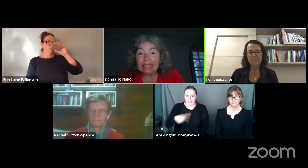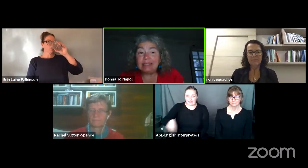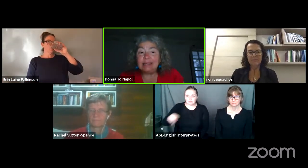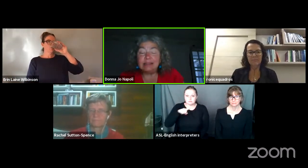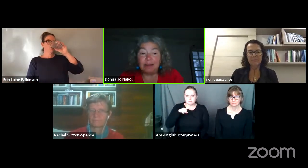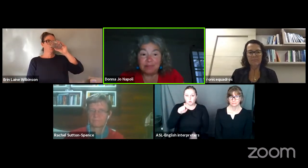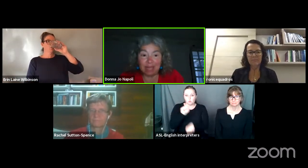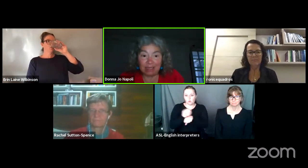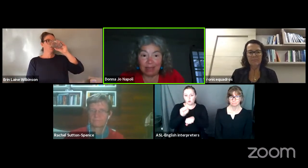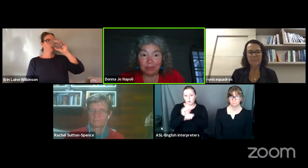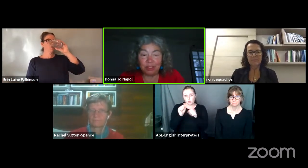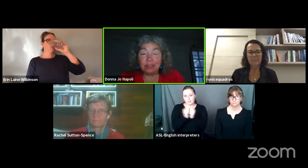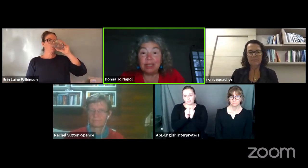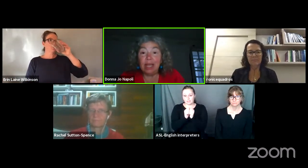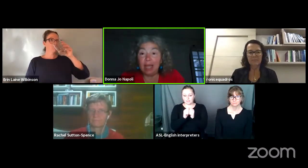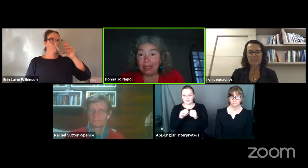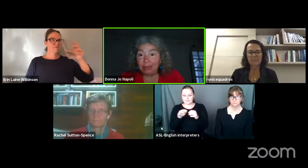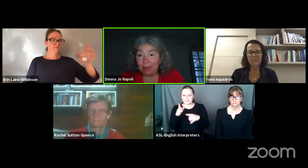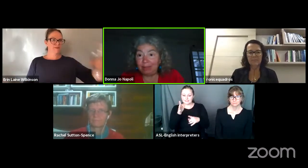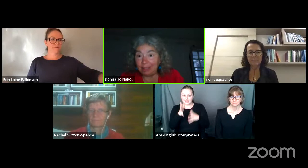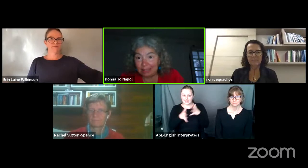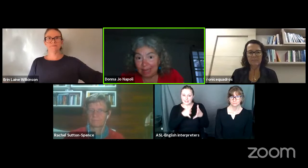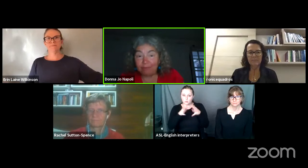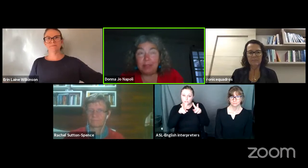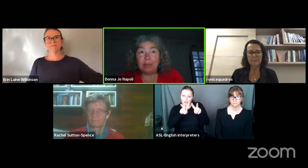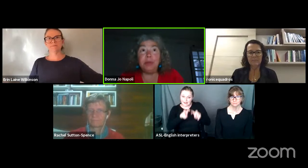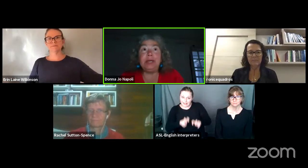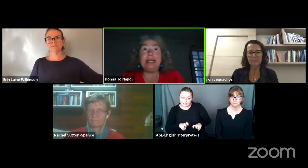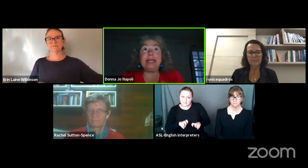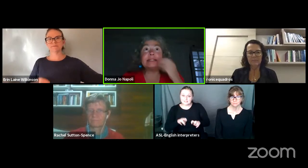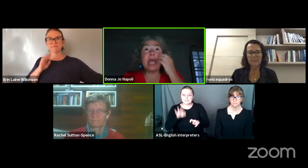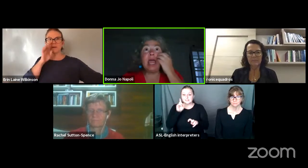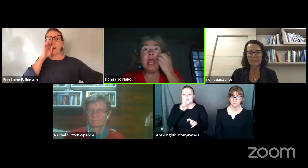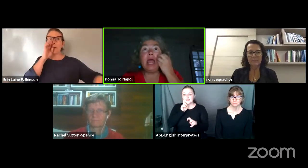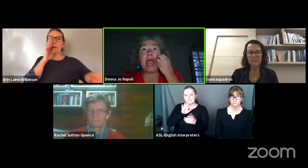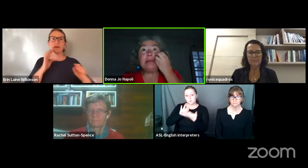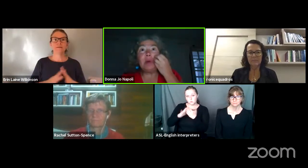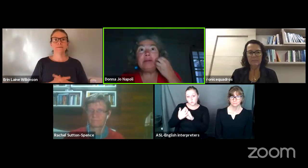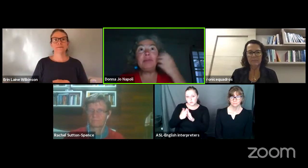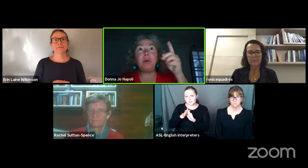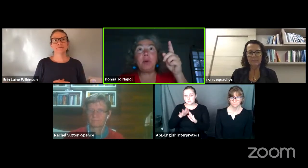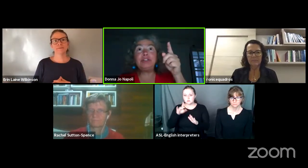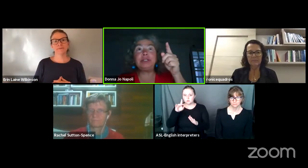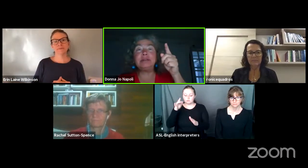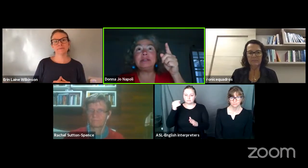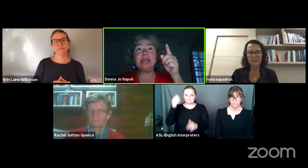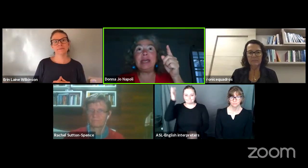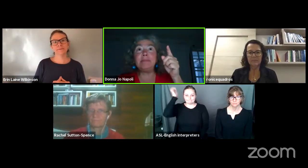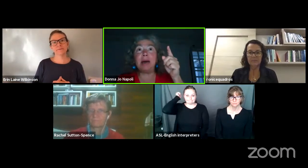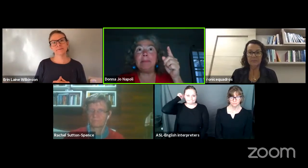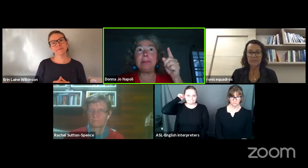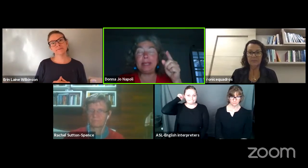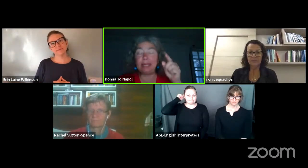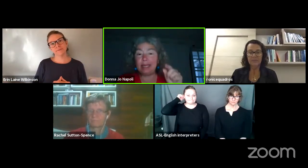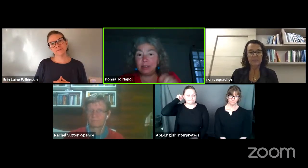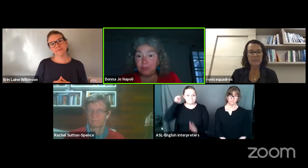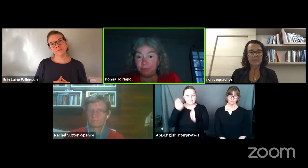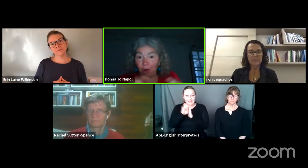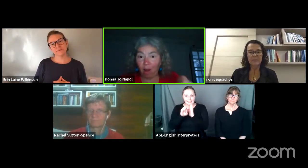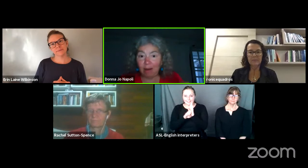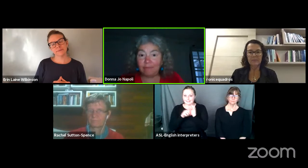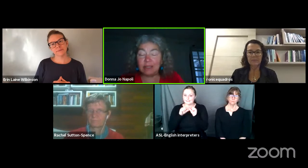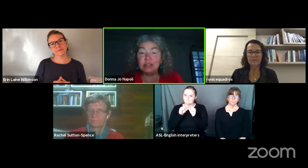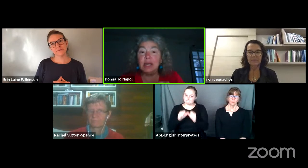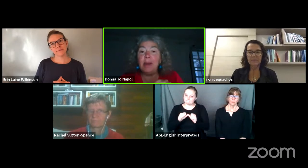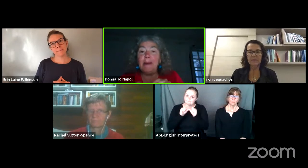the analysis of sign languages and with deaf communities. And one of the questions that came up is